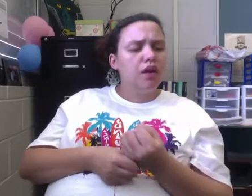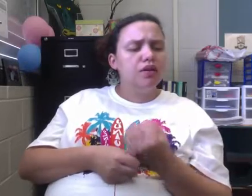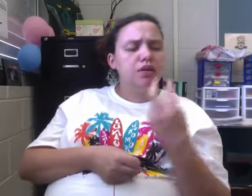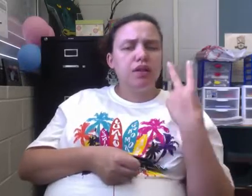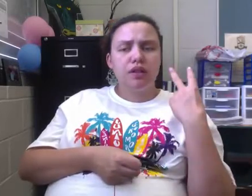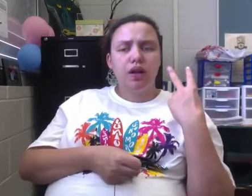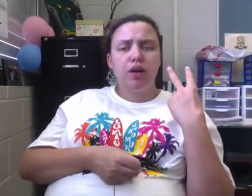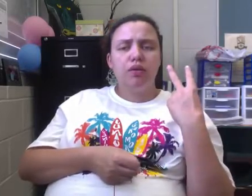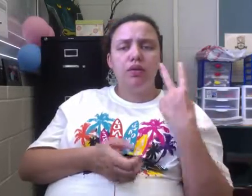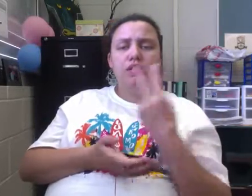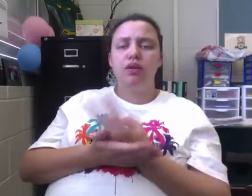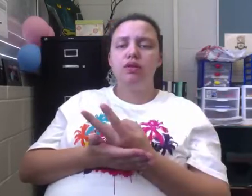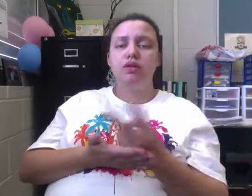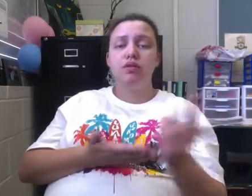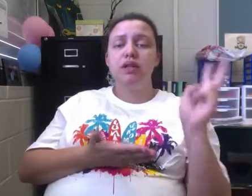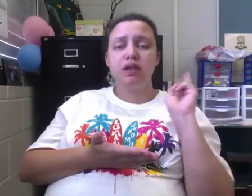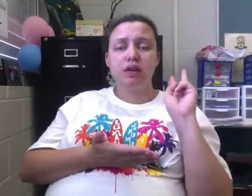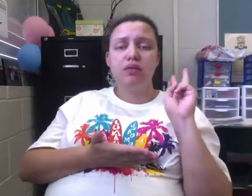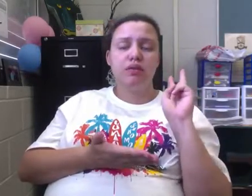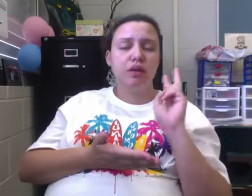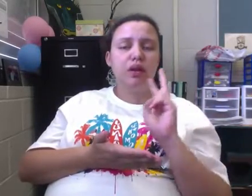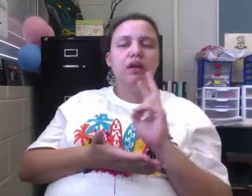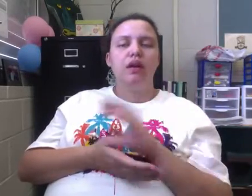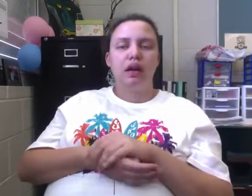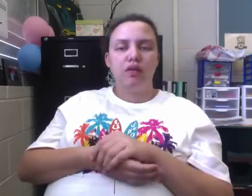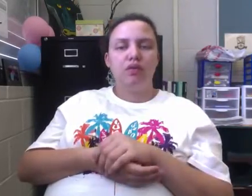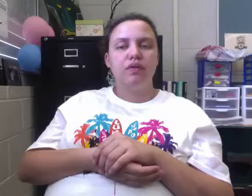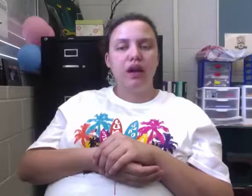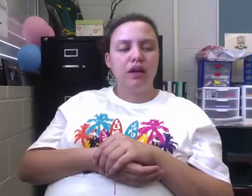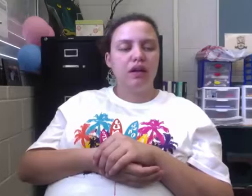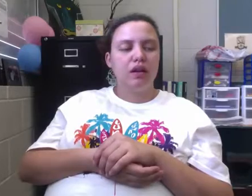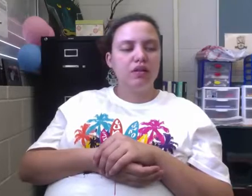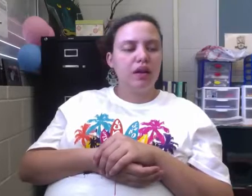2 years ago, 2 weeks ago. Again, rule of 9 can include in that.